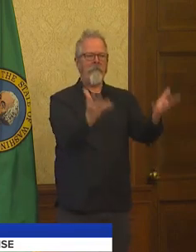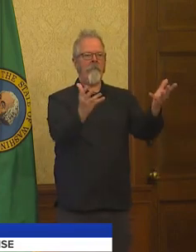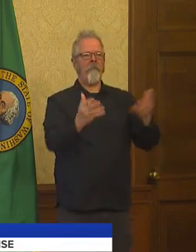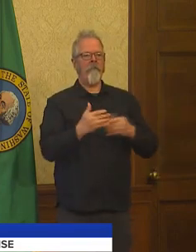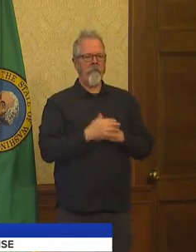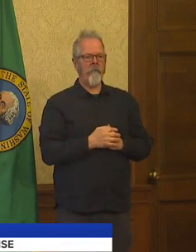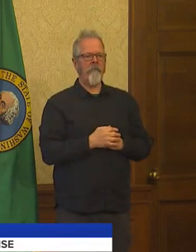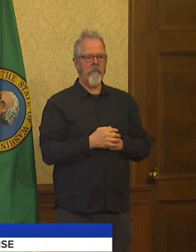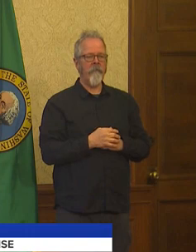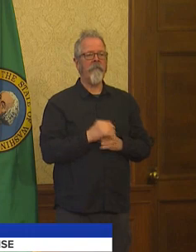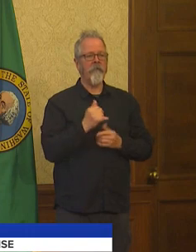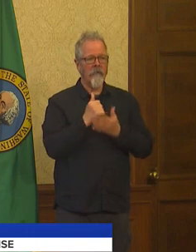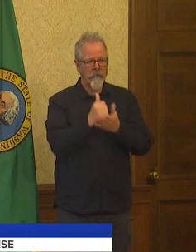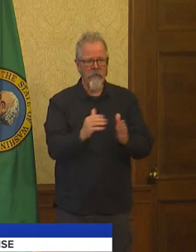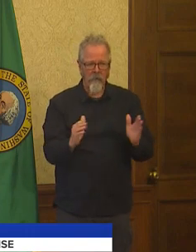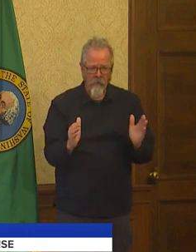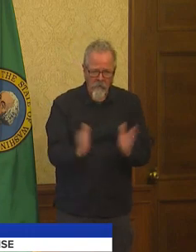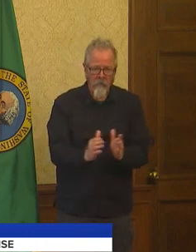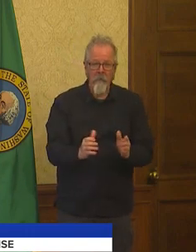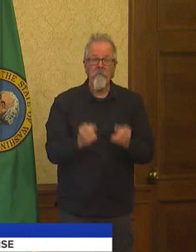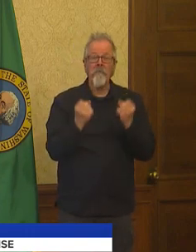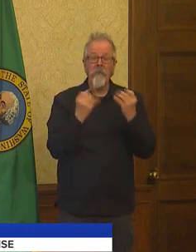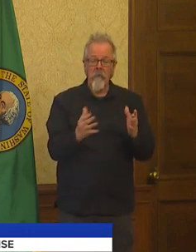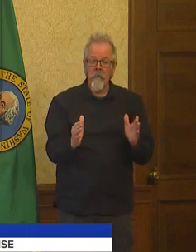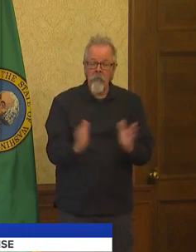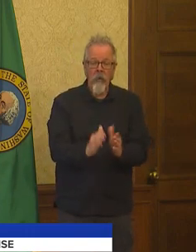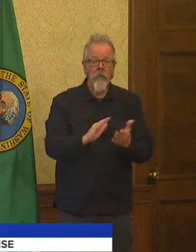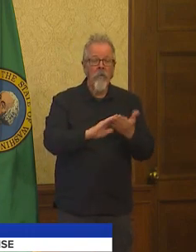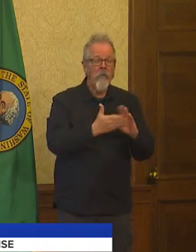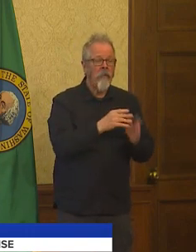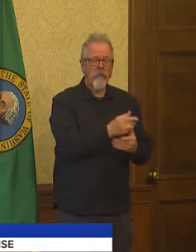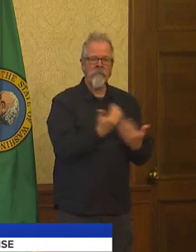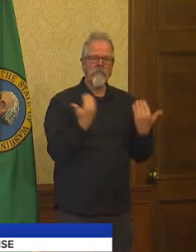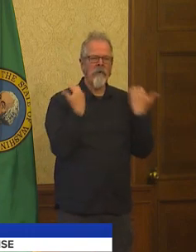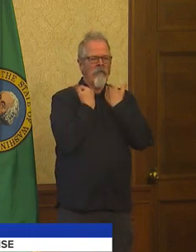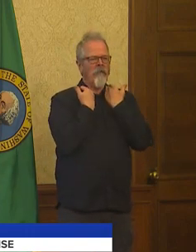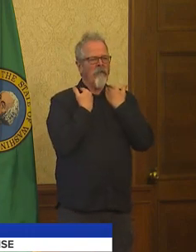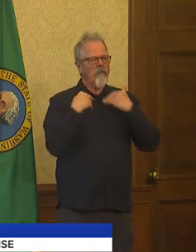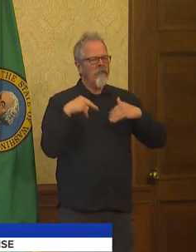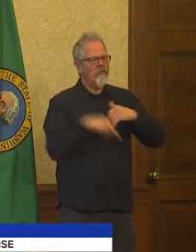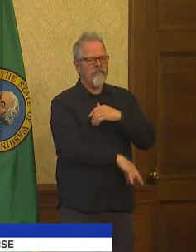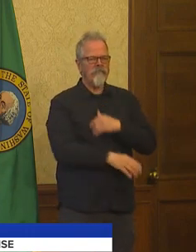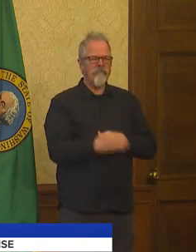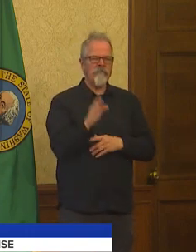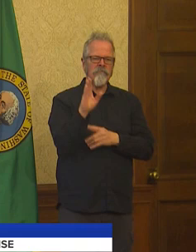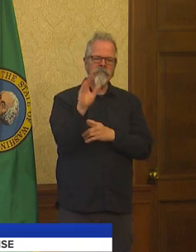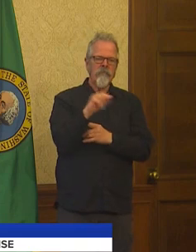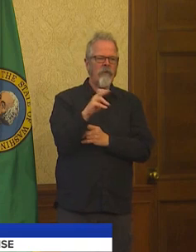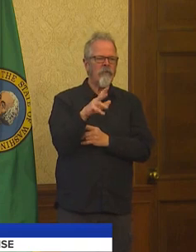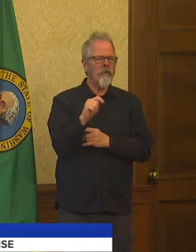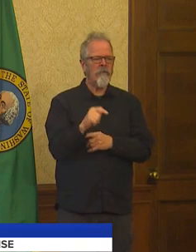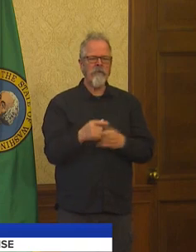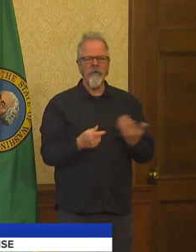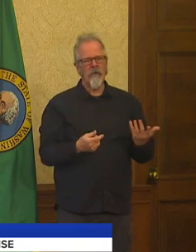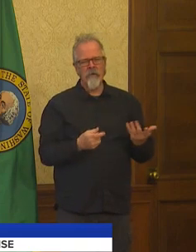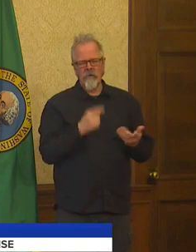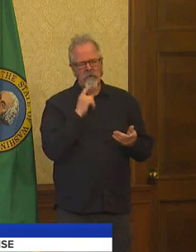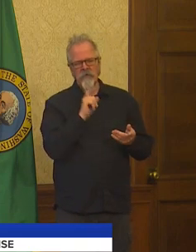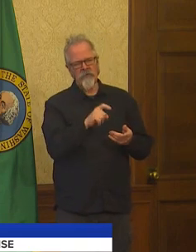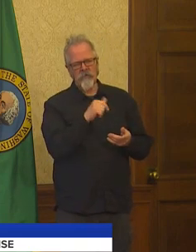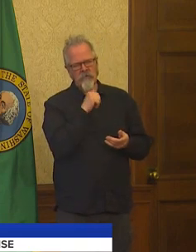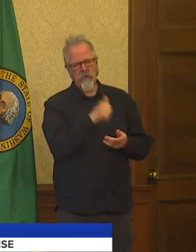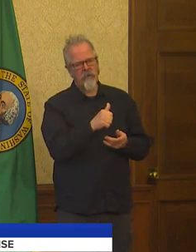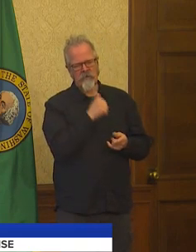option. And the reason is these cities and counties are really on the front lines of the pandemic. They're the ones who are carrying the burden of